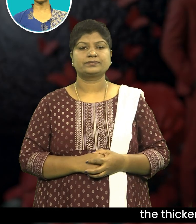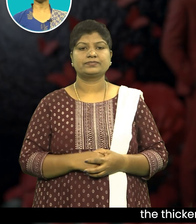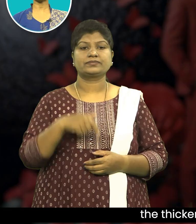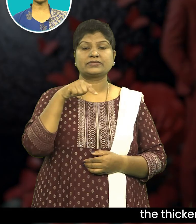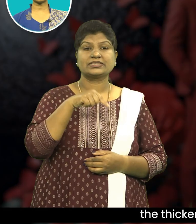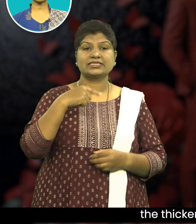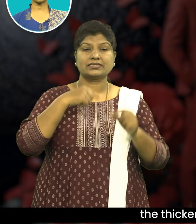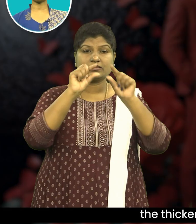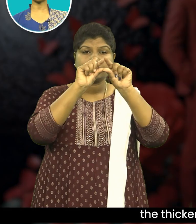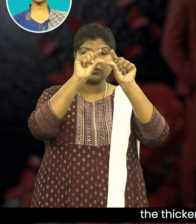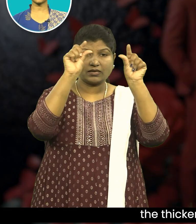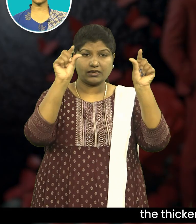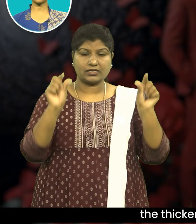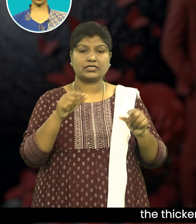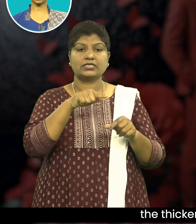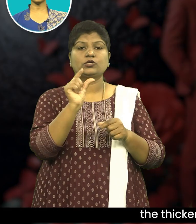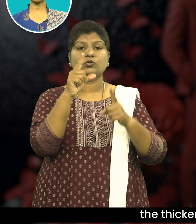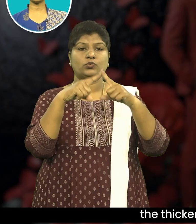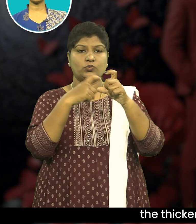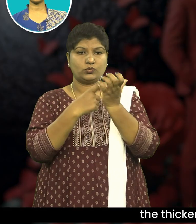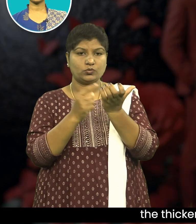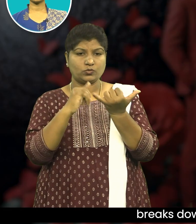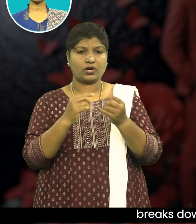the thickened lining of the uterus wall